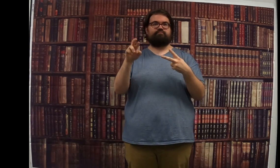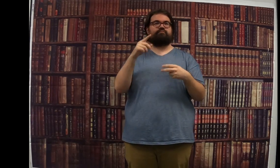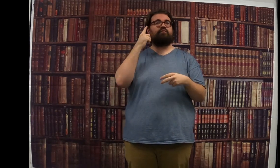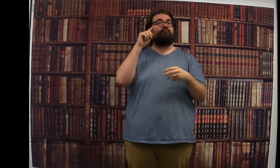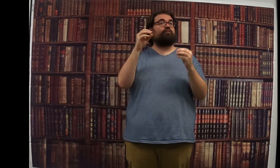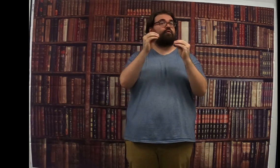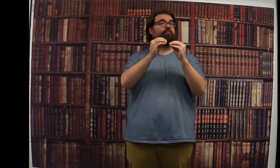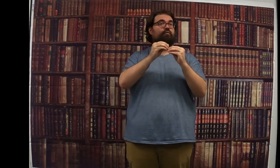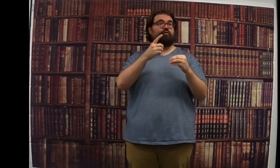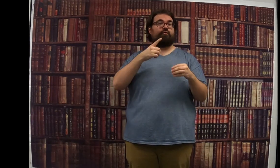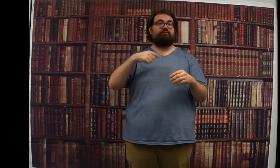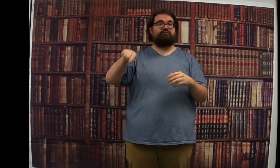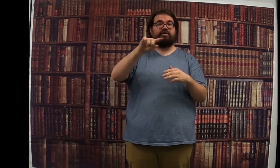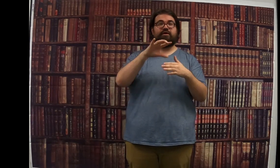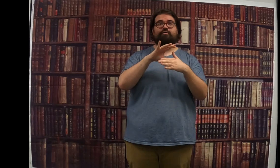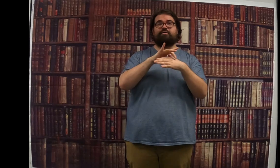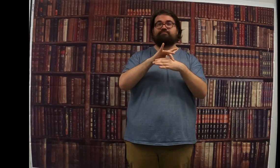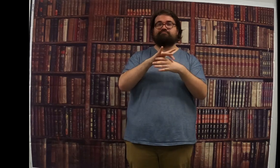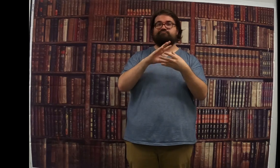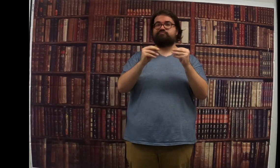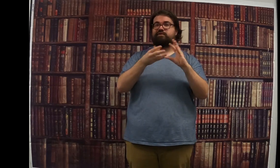For more of our content, join us on our Patreon at